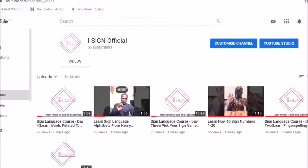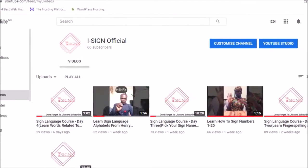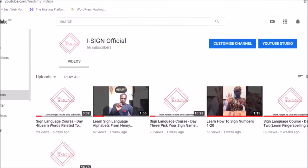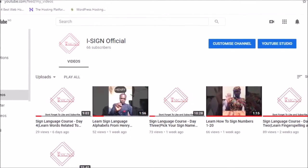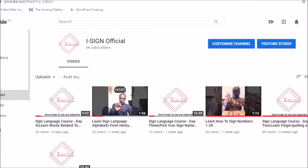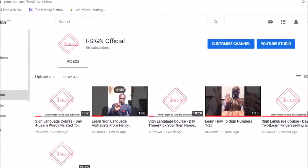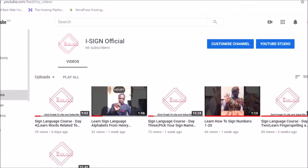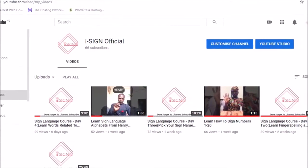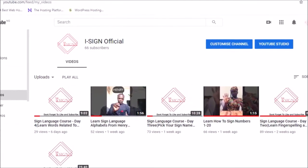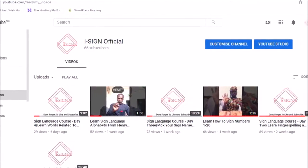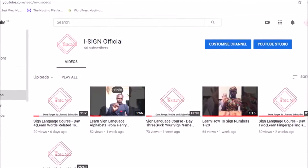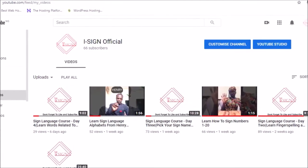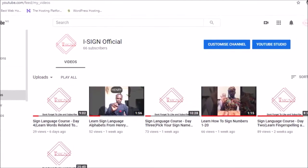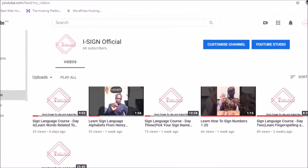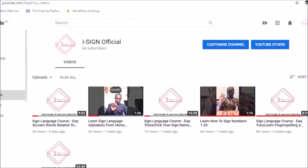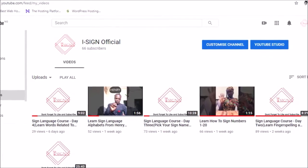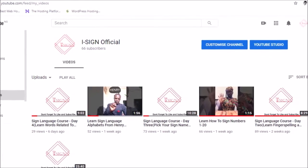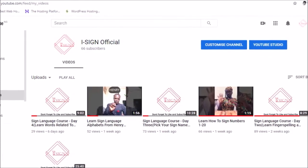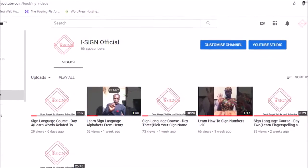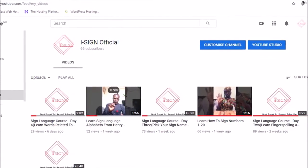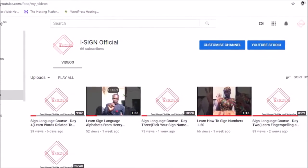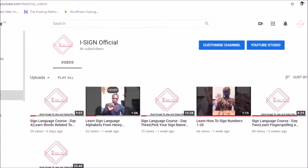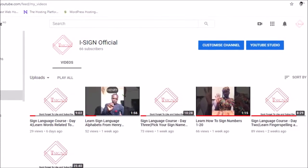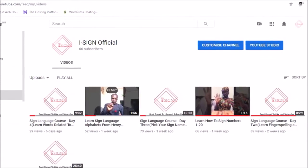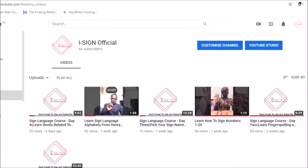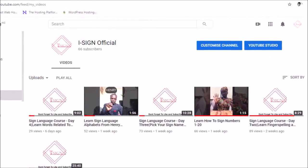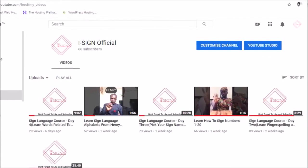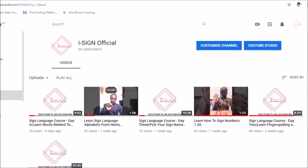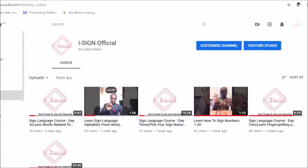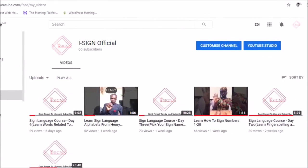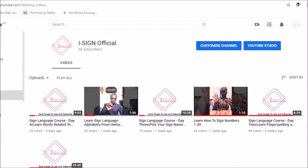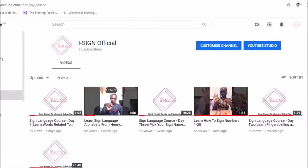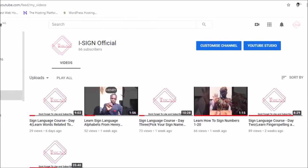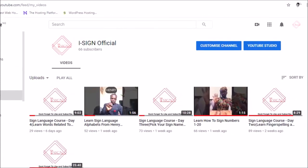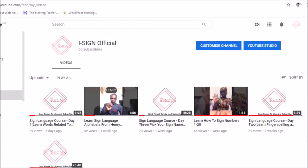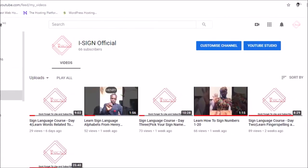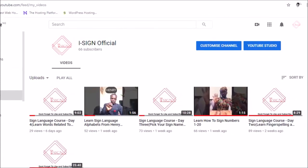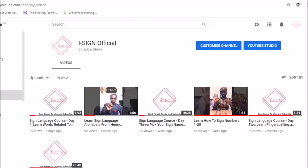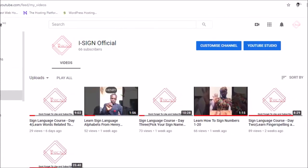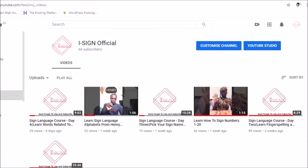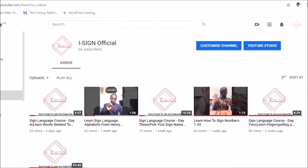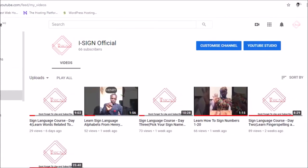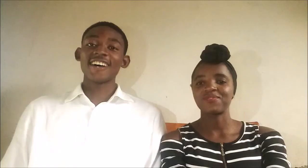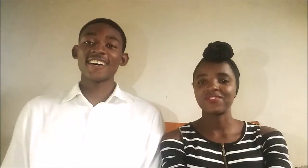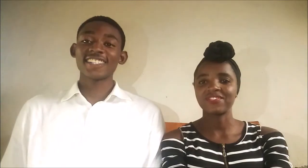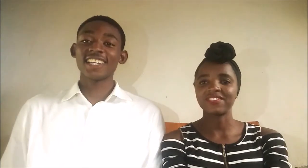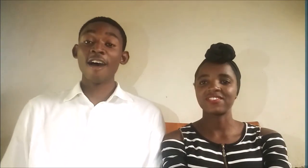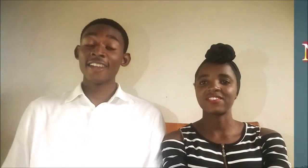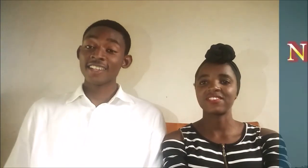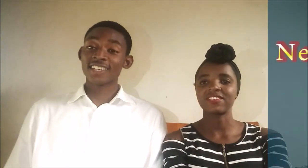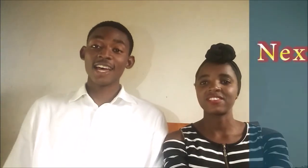videos, and just watch out, you'll see it on the channel. So just like, subscribe, and keep following it. Till our next class,